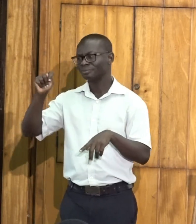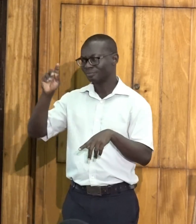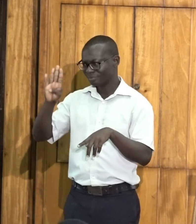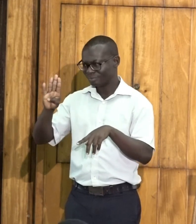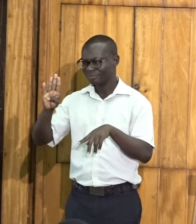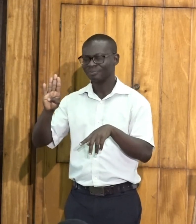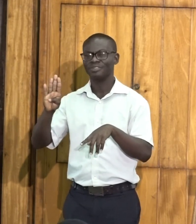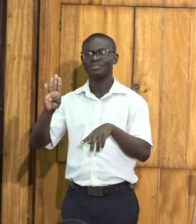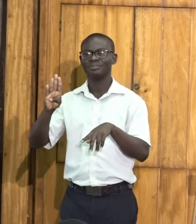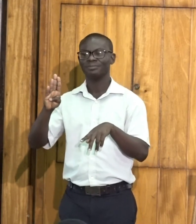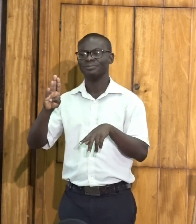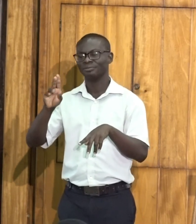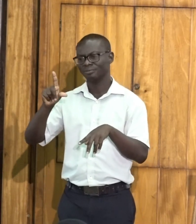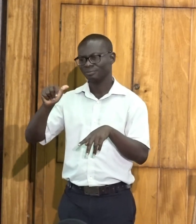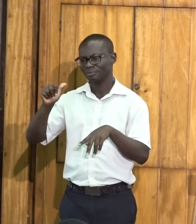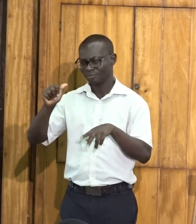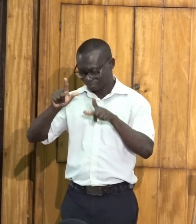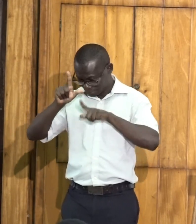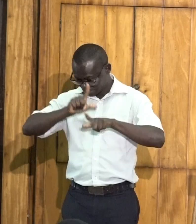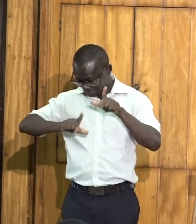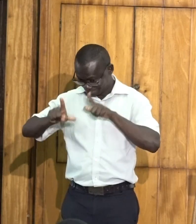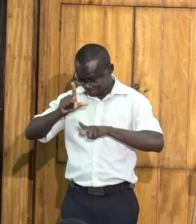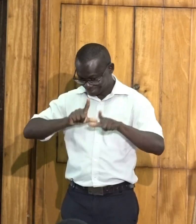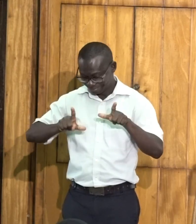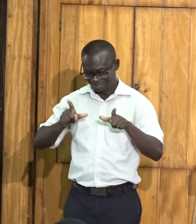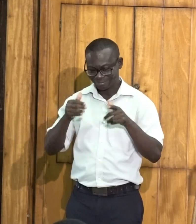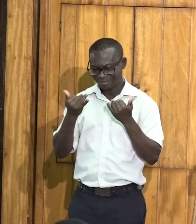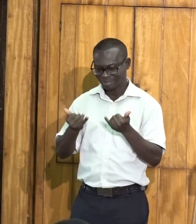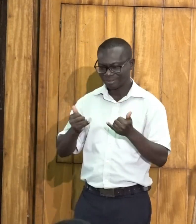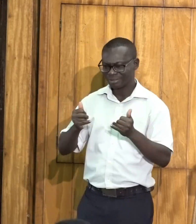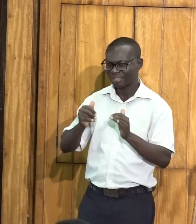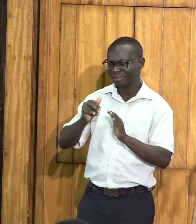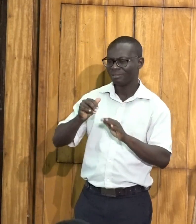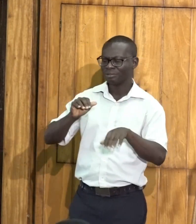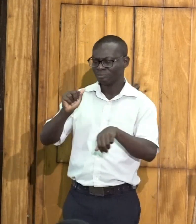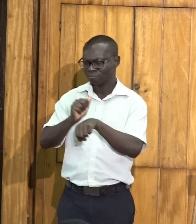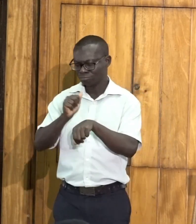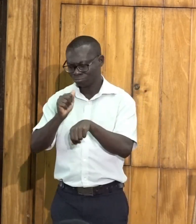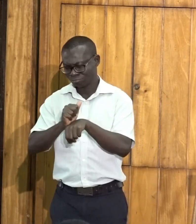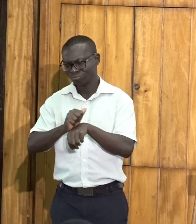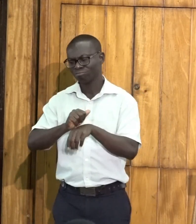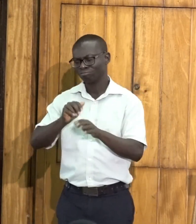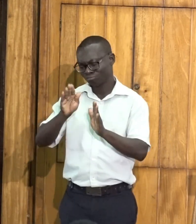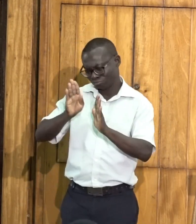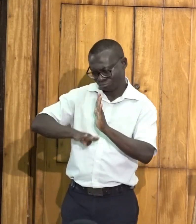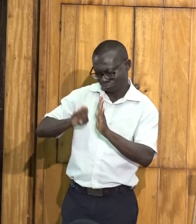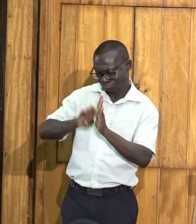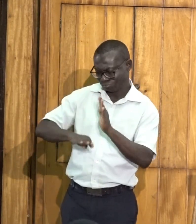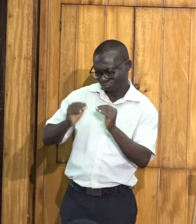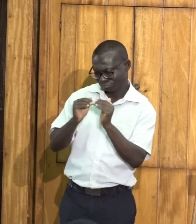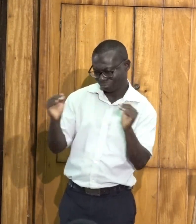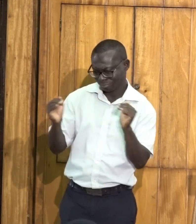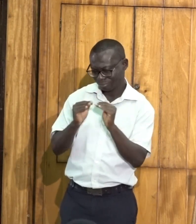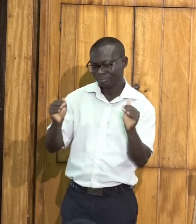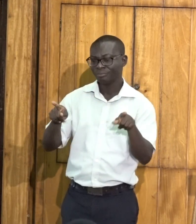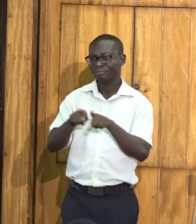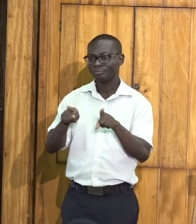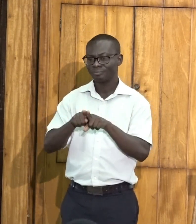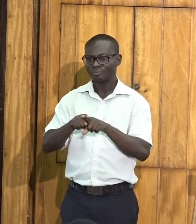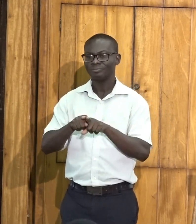at hubs and central facilities, but TB LAM is now being done at the lowest levels. We are also able to